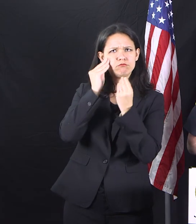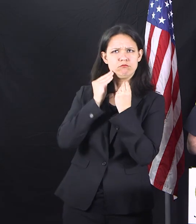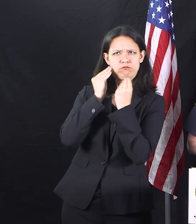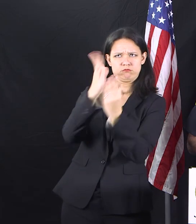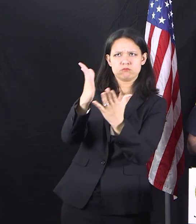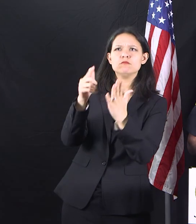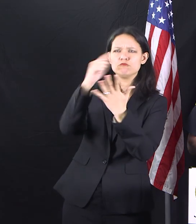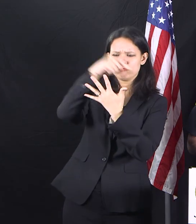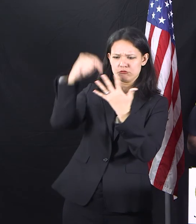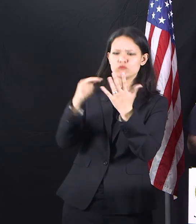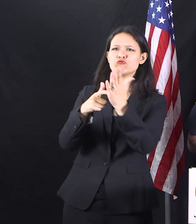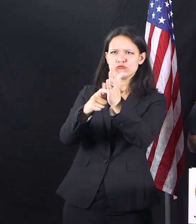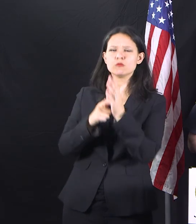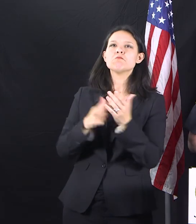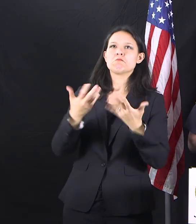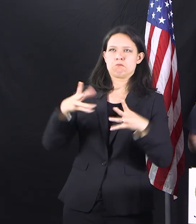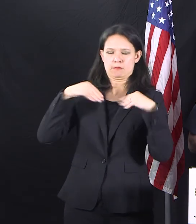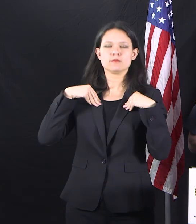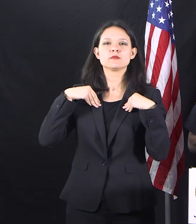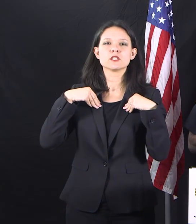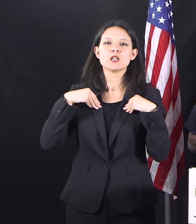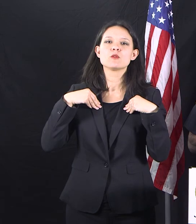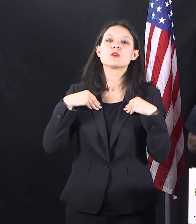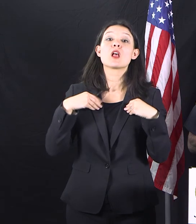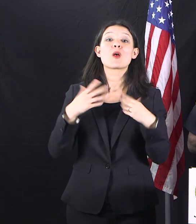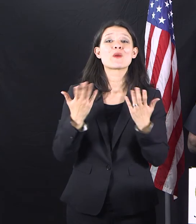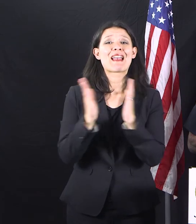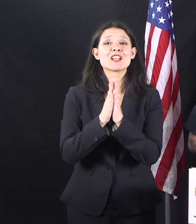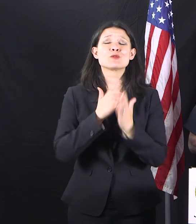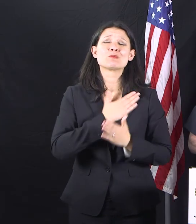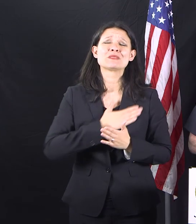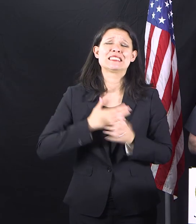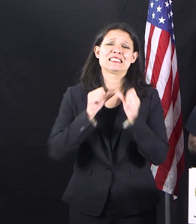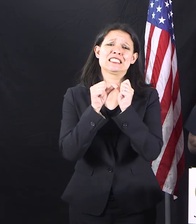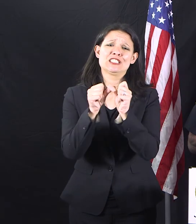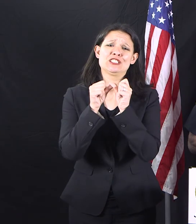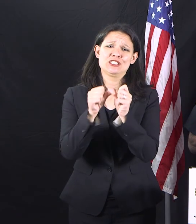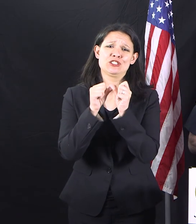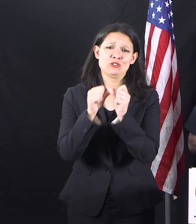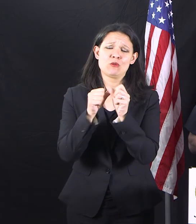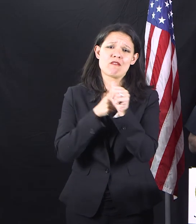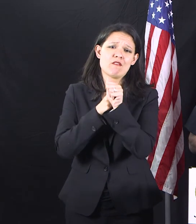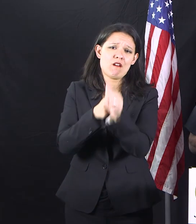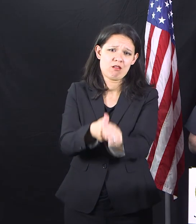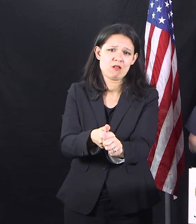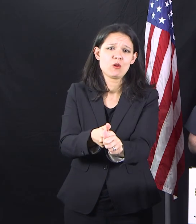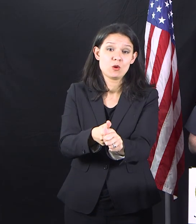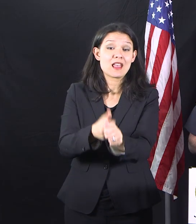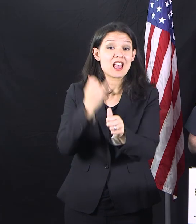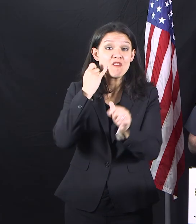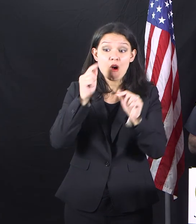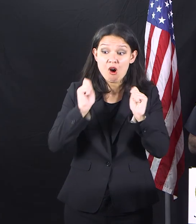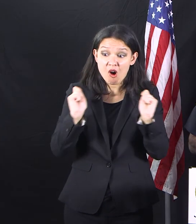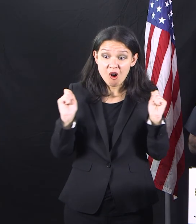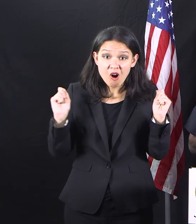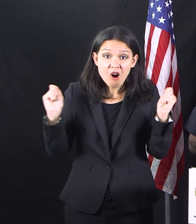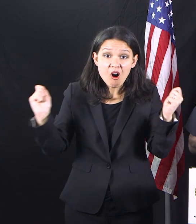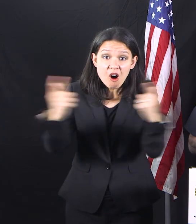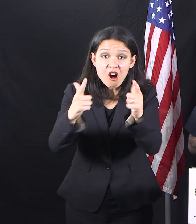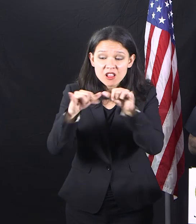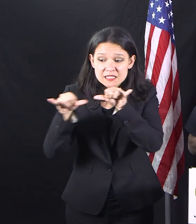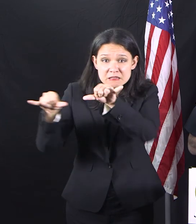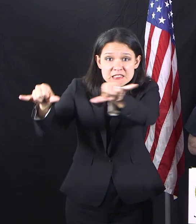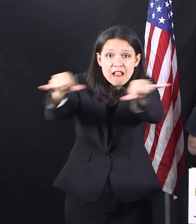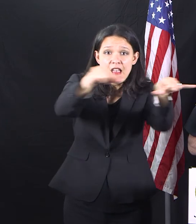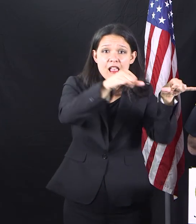that the city leaders have put up. We ask you to continue to do so. When everyone continues to do their part,